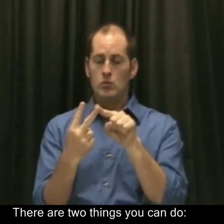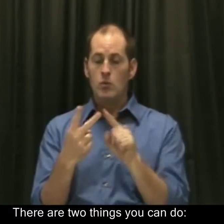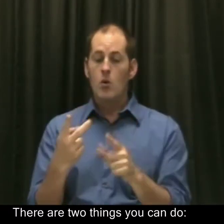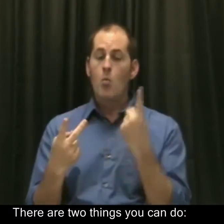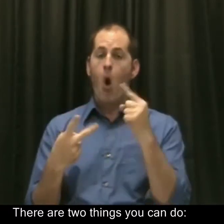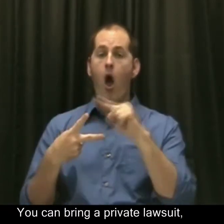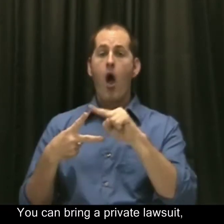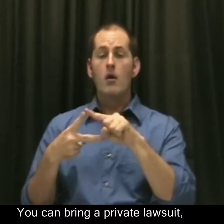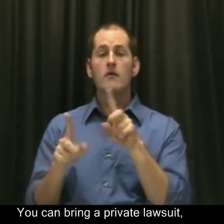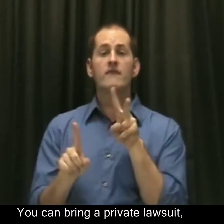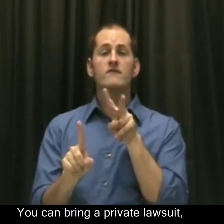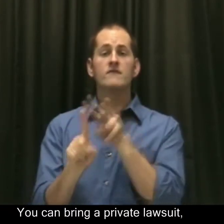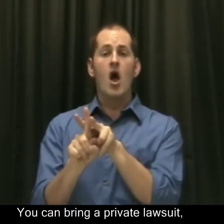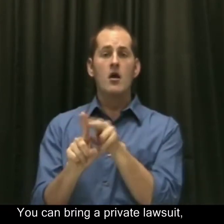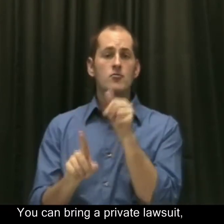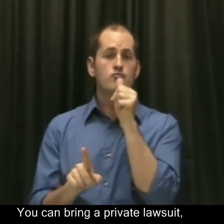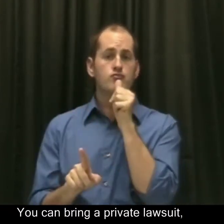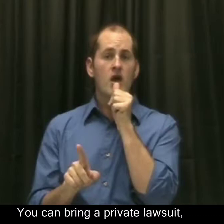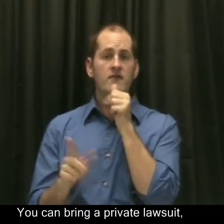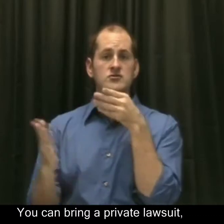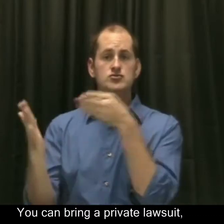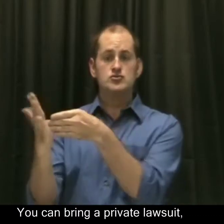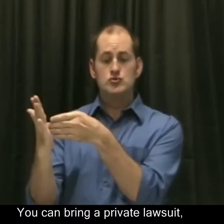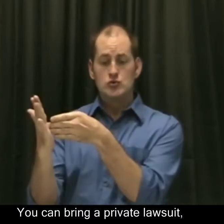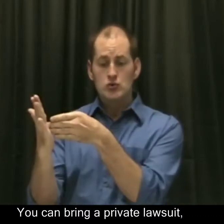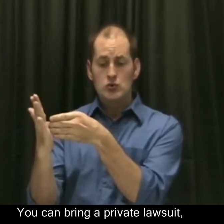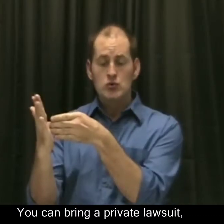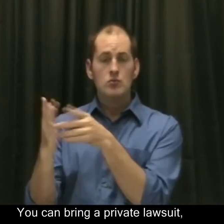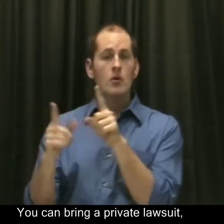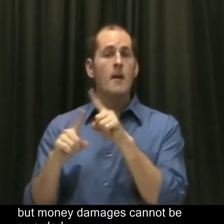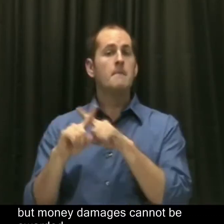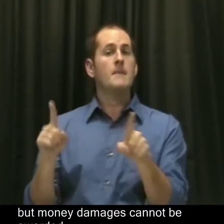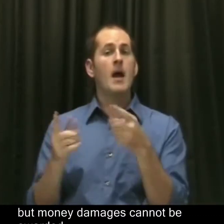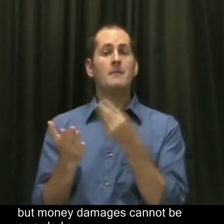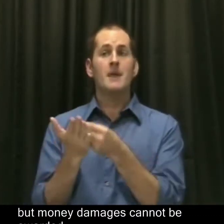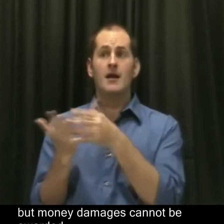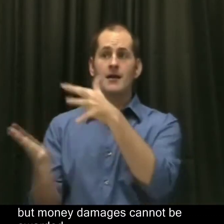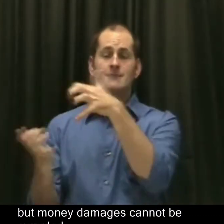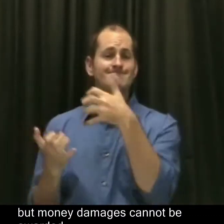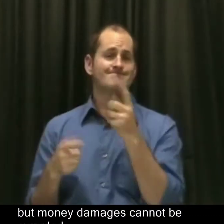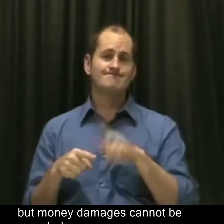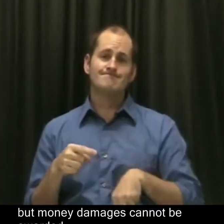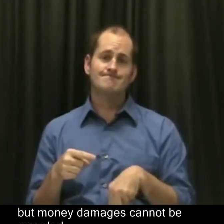You can bring a private lawsuit, but money damages cannot be awarded.